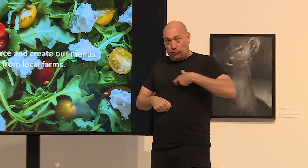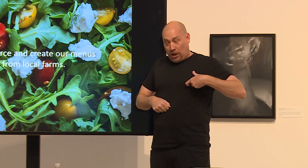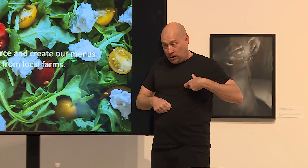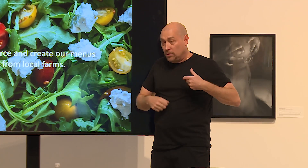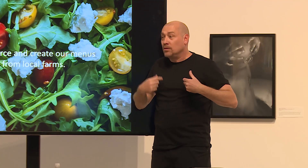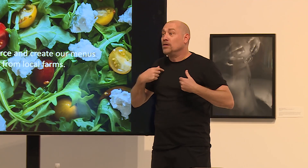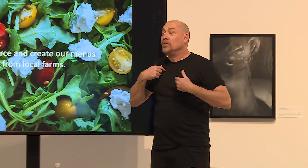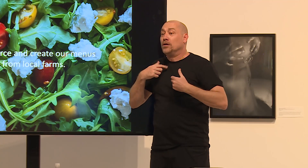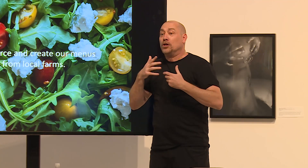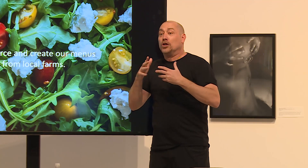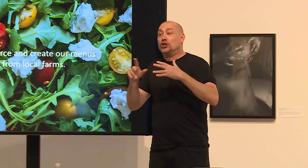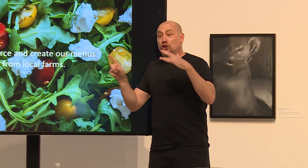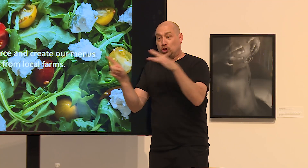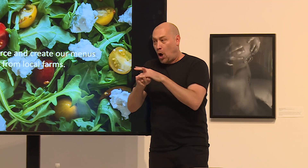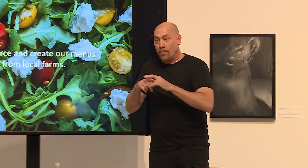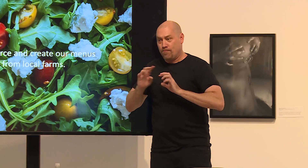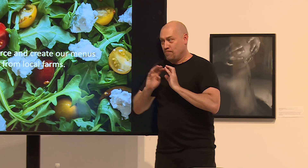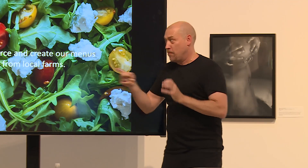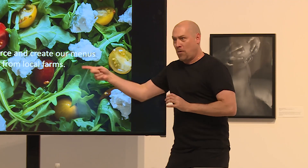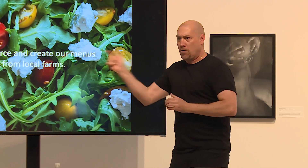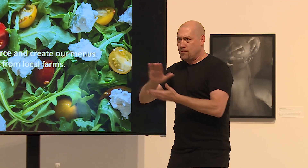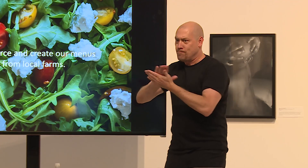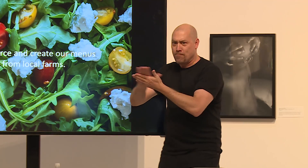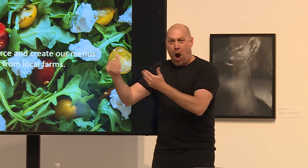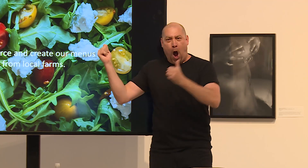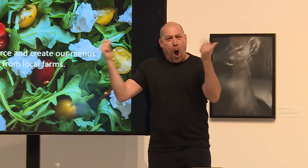I was wearing my Masseria shirt.